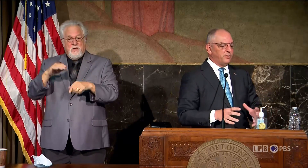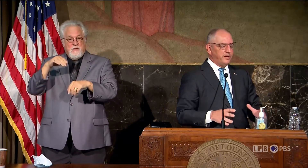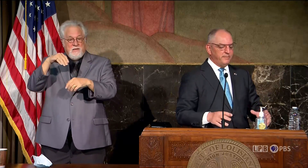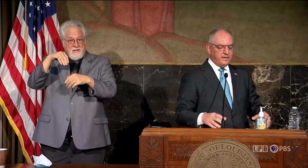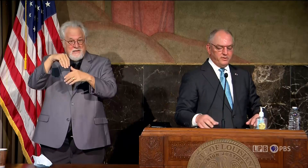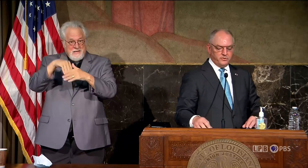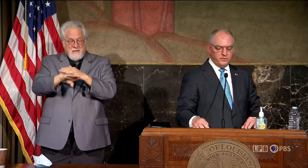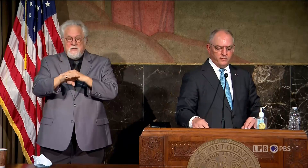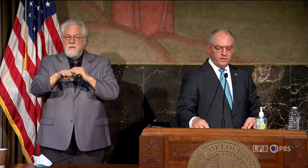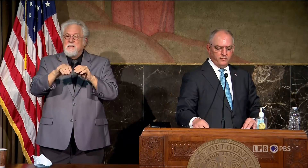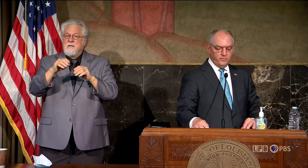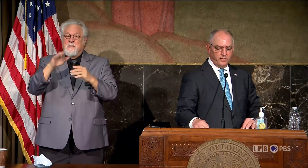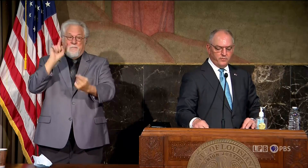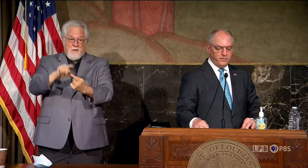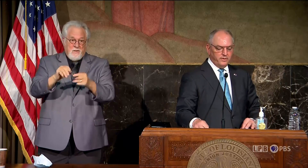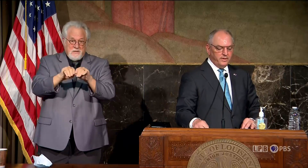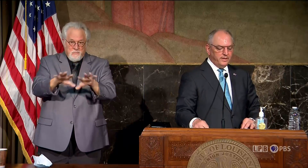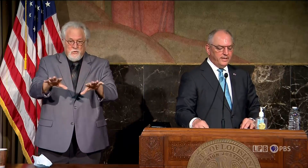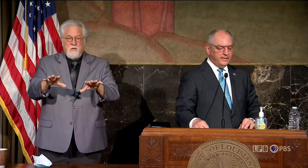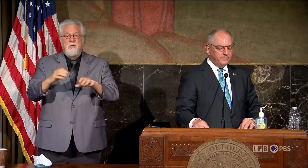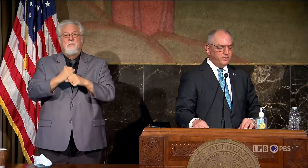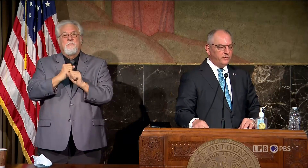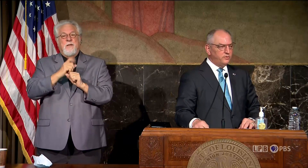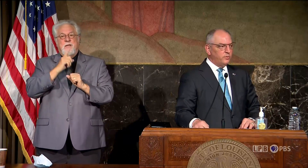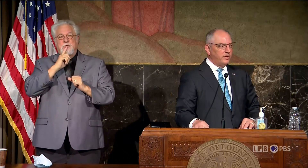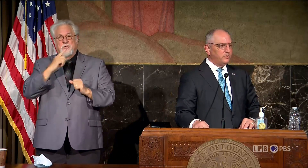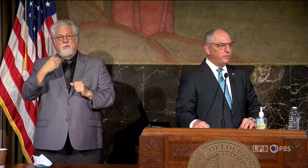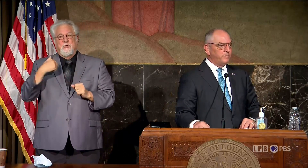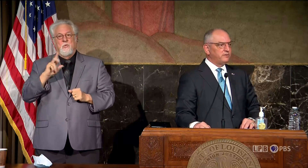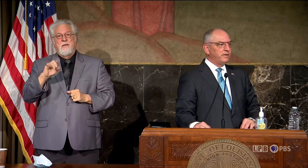minimizing the spread and making sure that we were